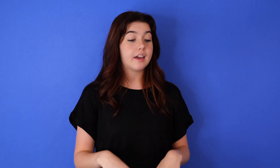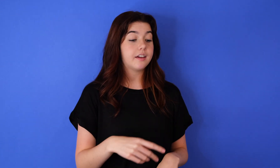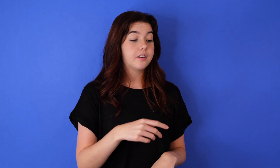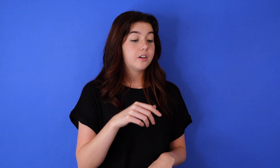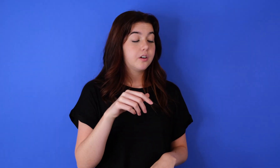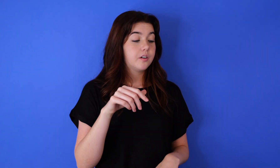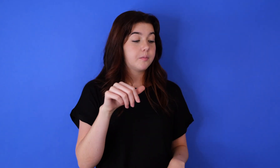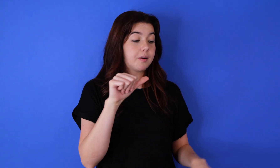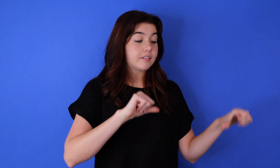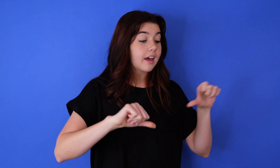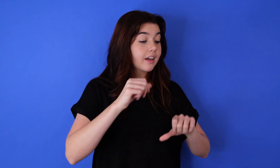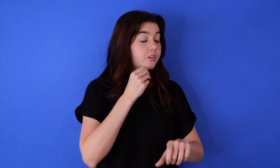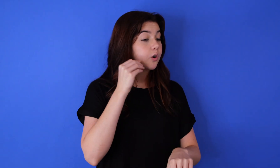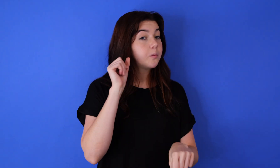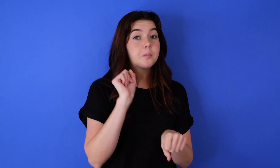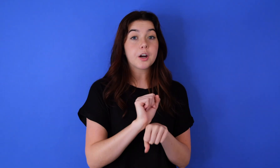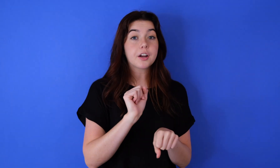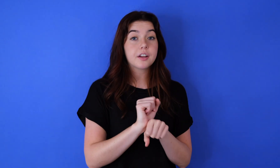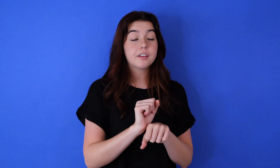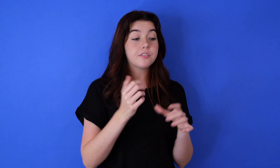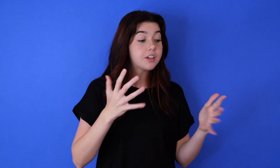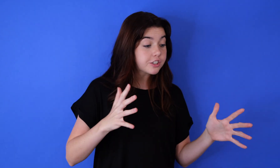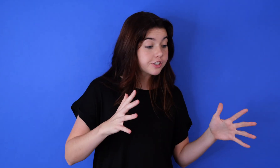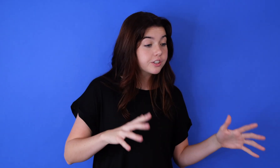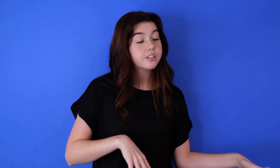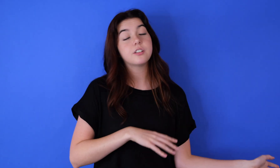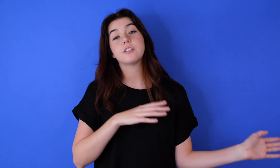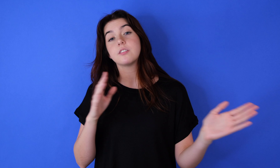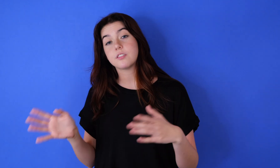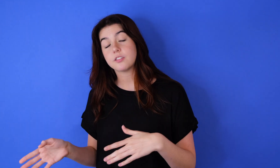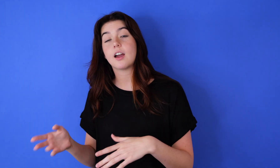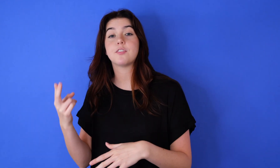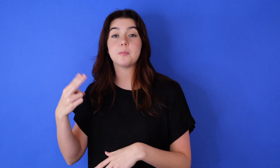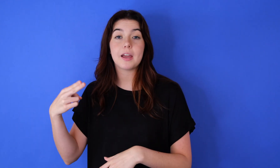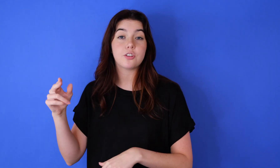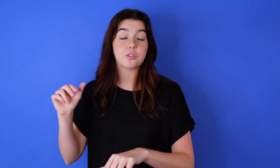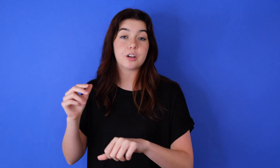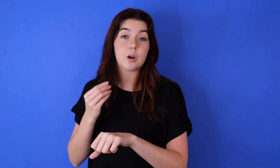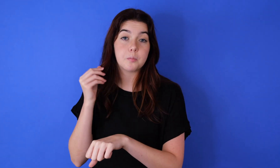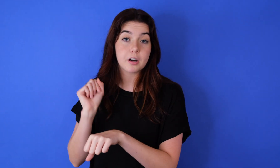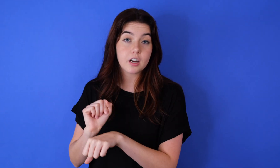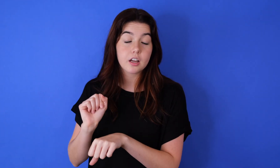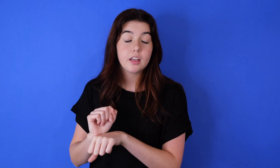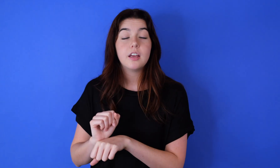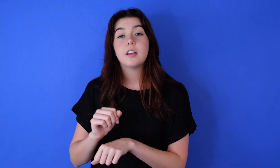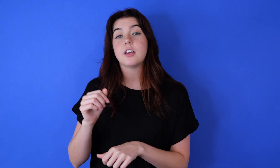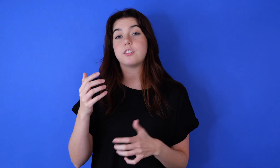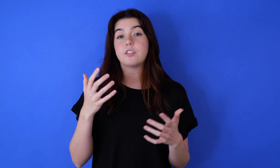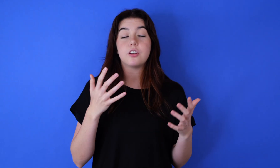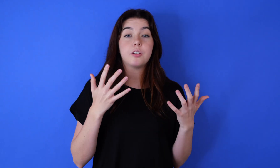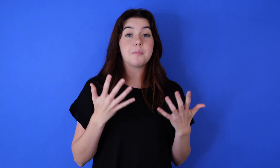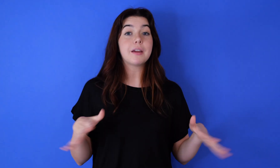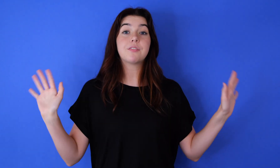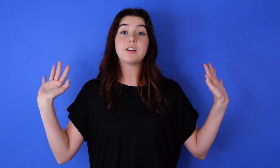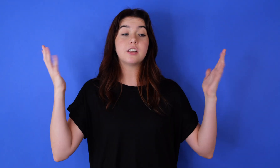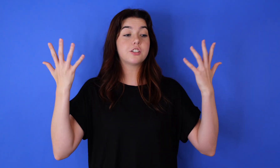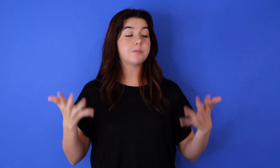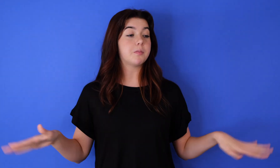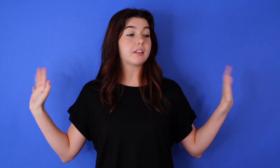say, my science homework, fish, have to do my history homework. You can do a big finish like